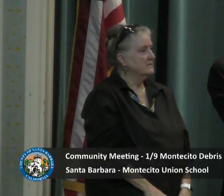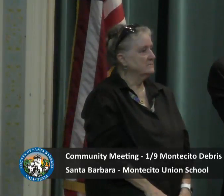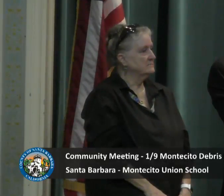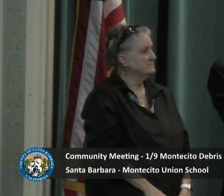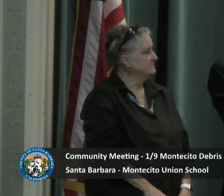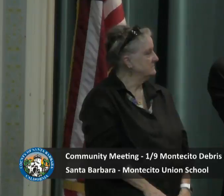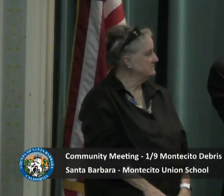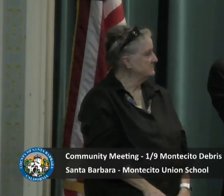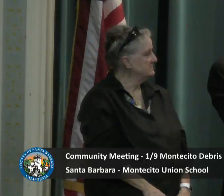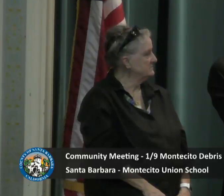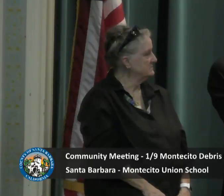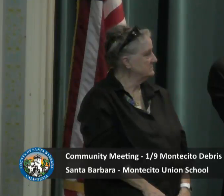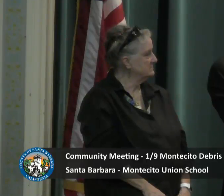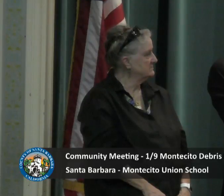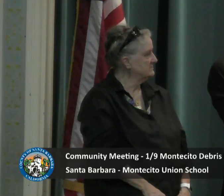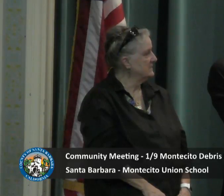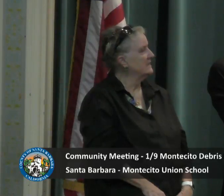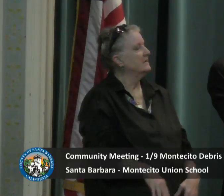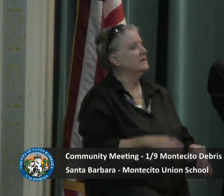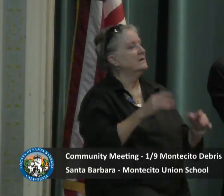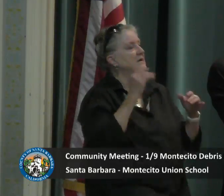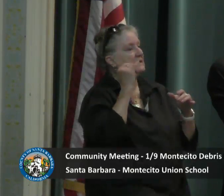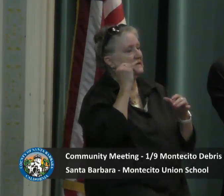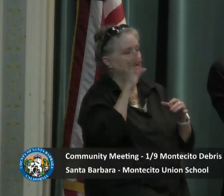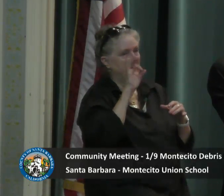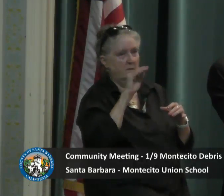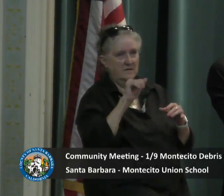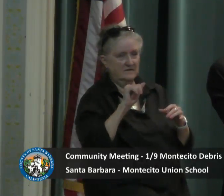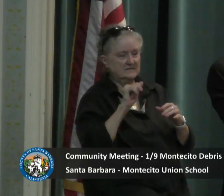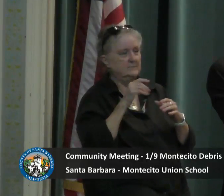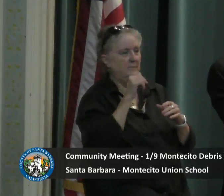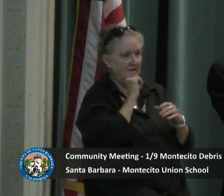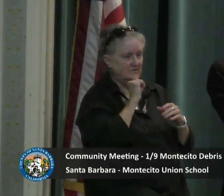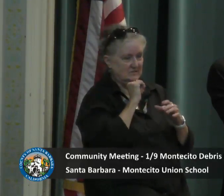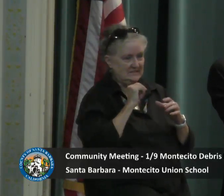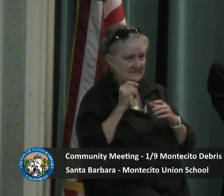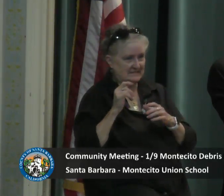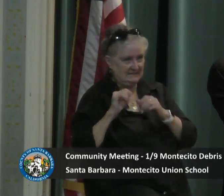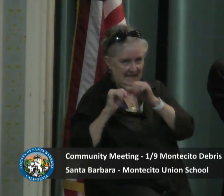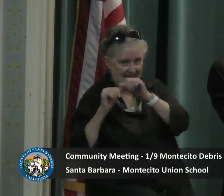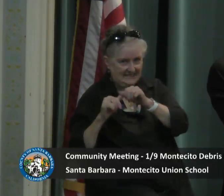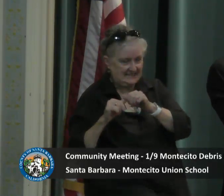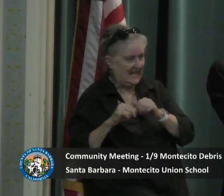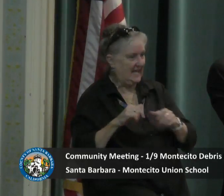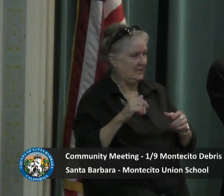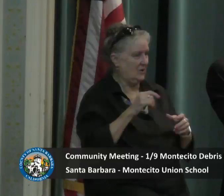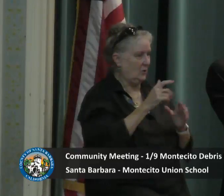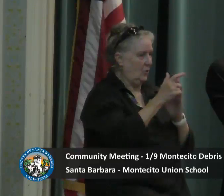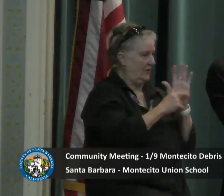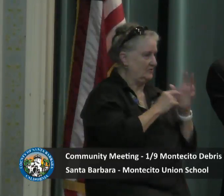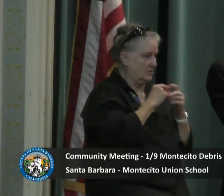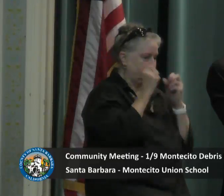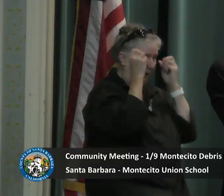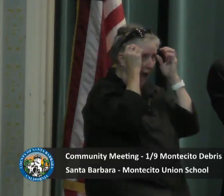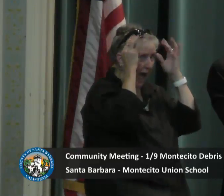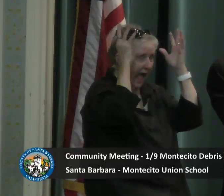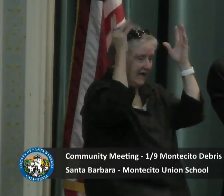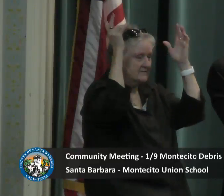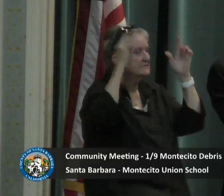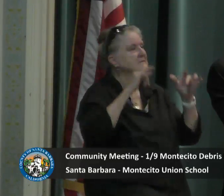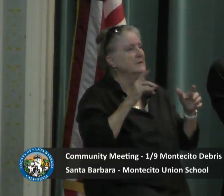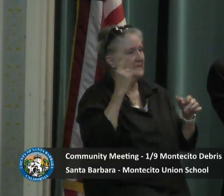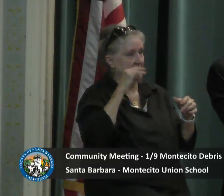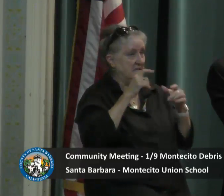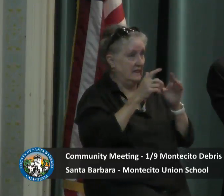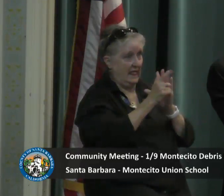That, as long as FEMA's patience lasts and as long as our lawyers don't have their hair caught on fire because of the possible